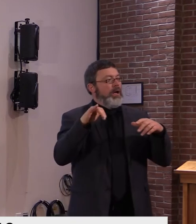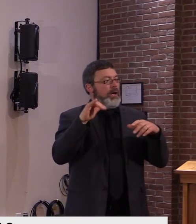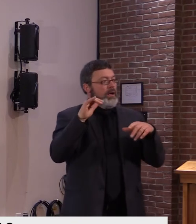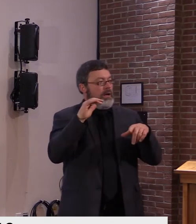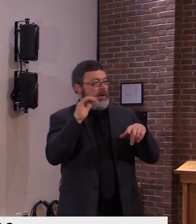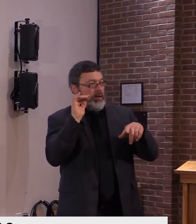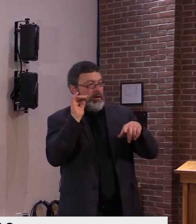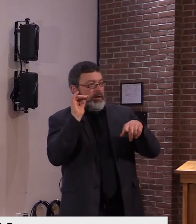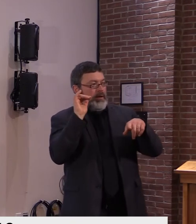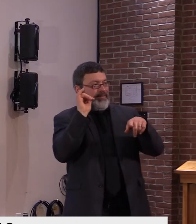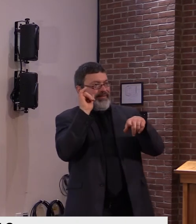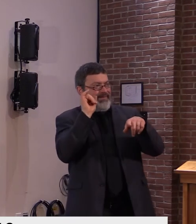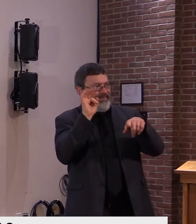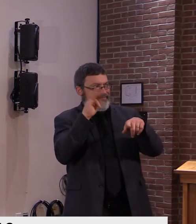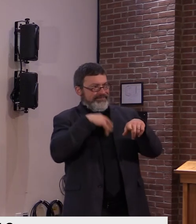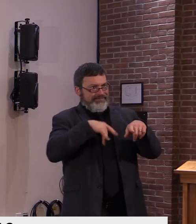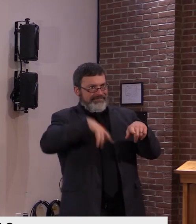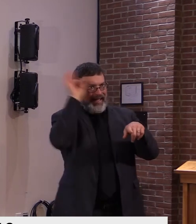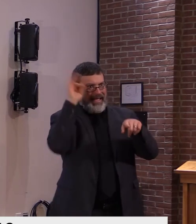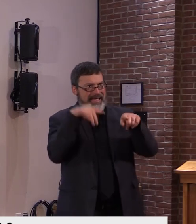situation.